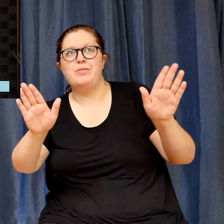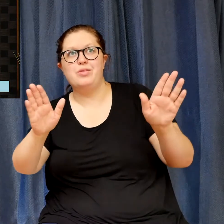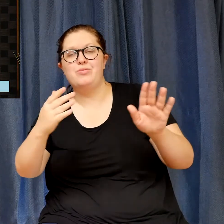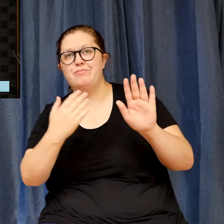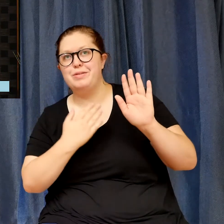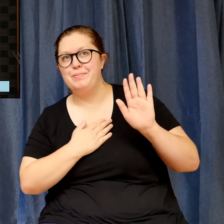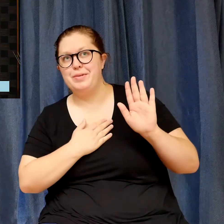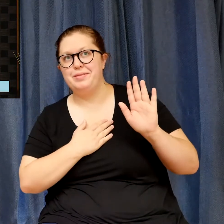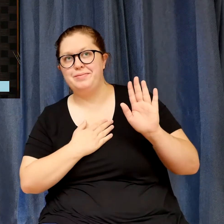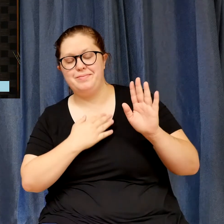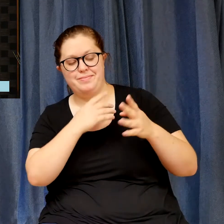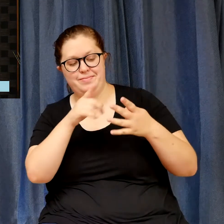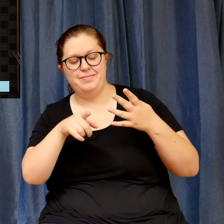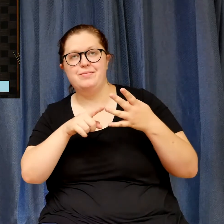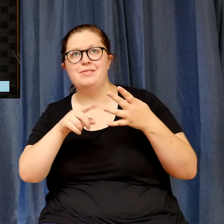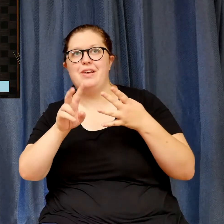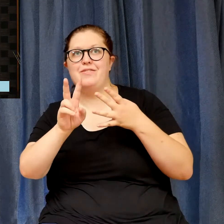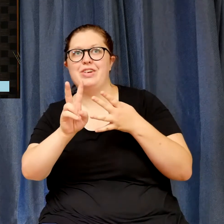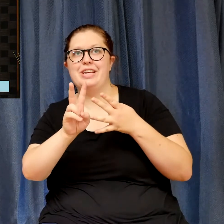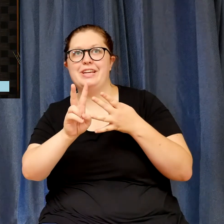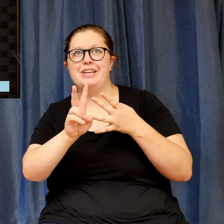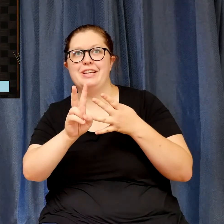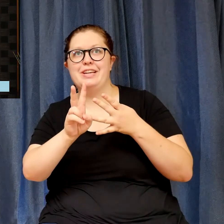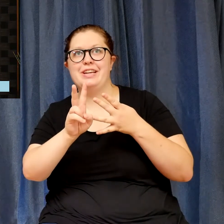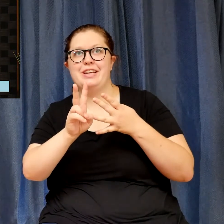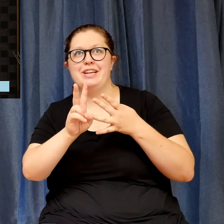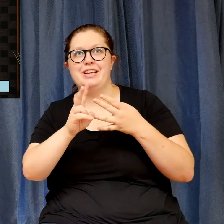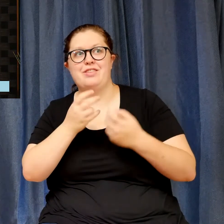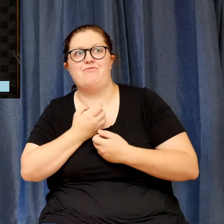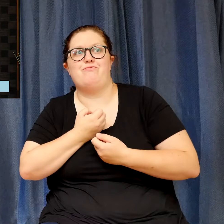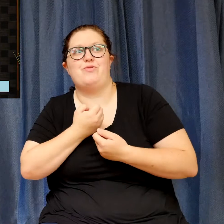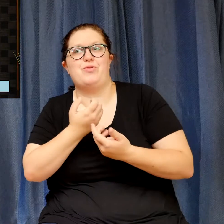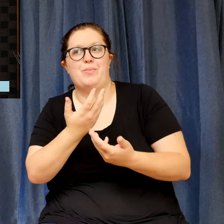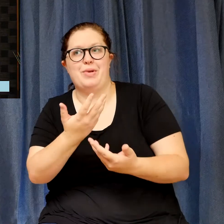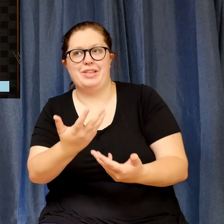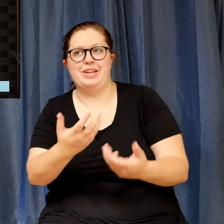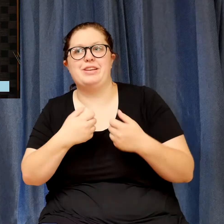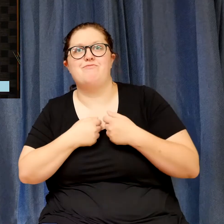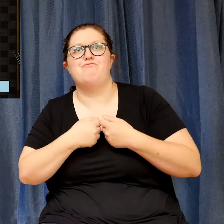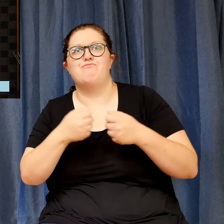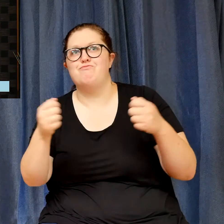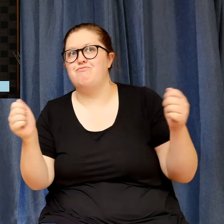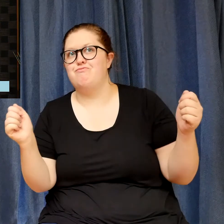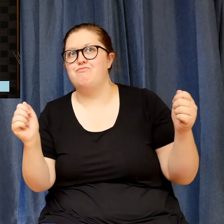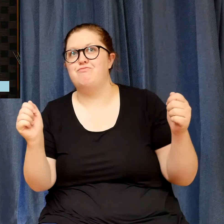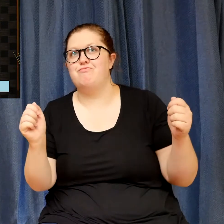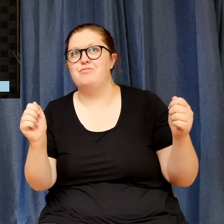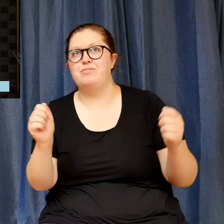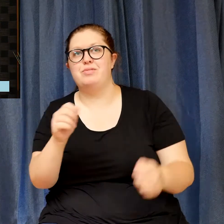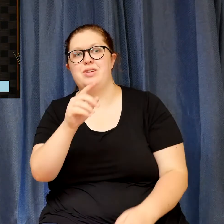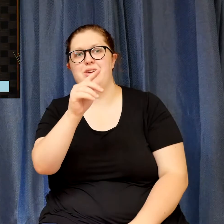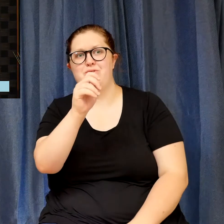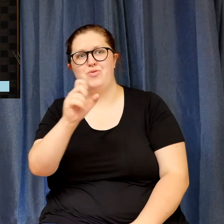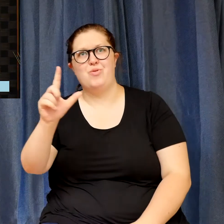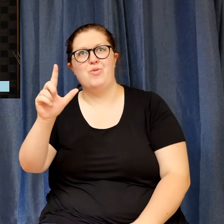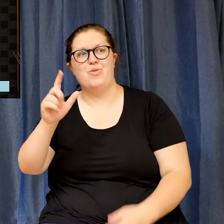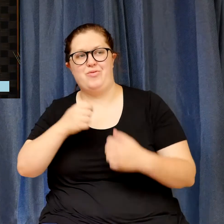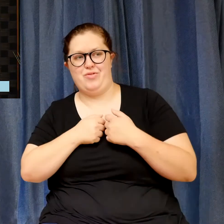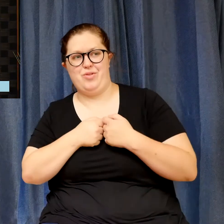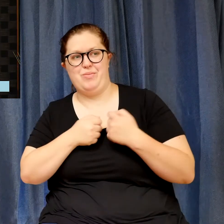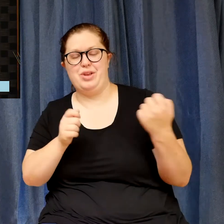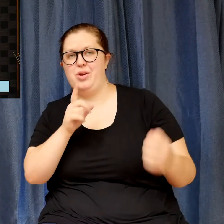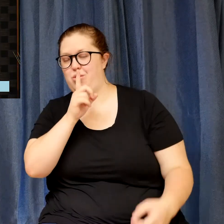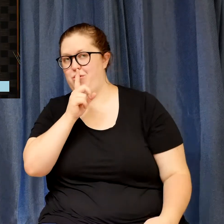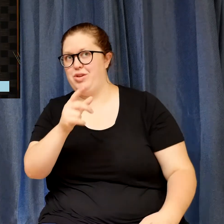compassion. The third one is V for vulnerability, a tool I never thought would be as